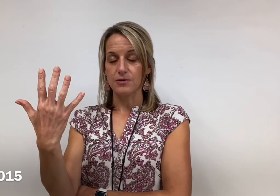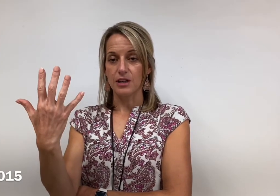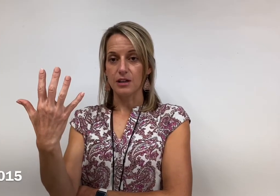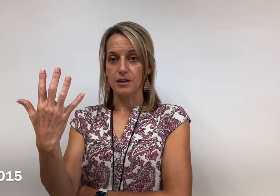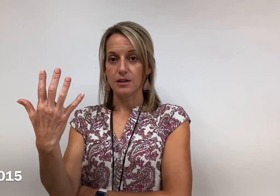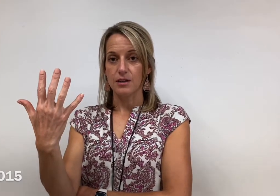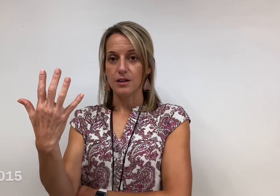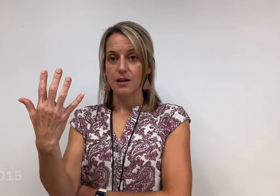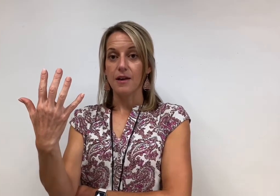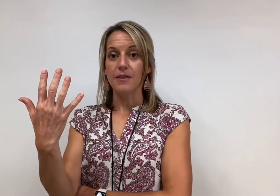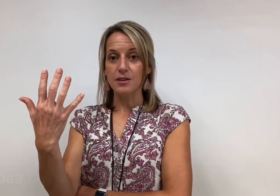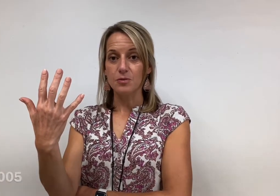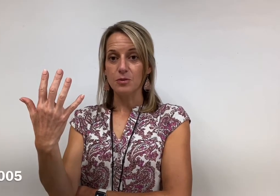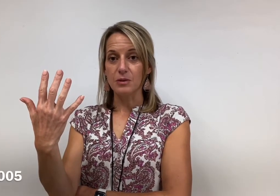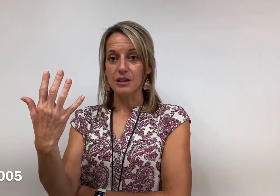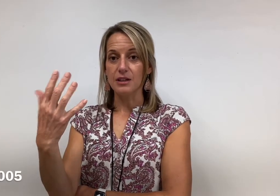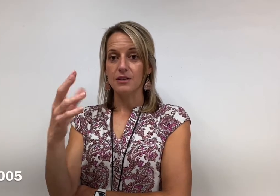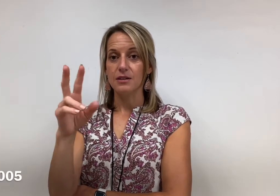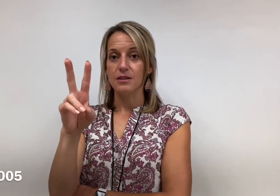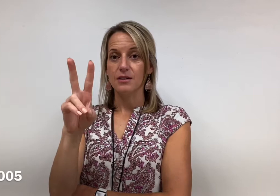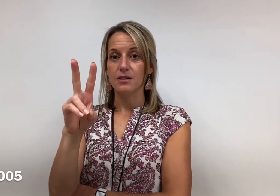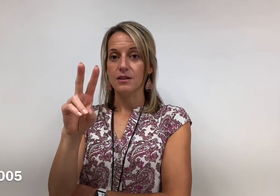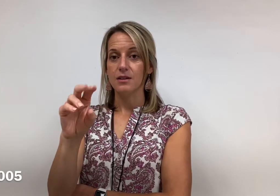2015. This would be